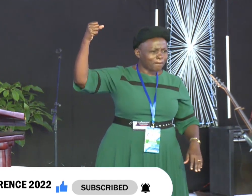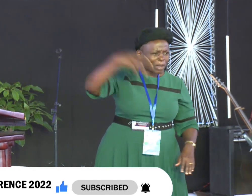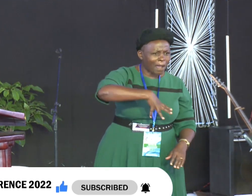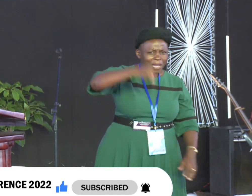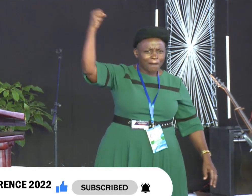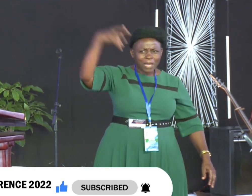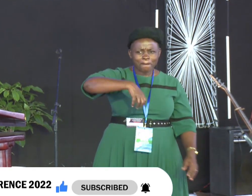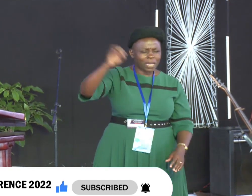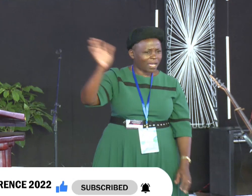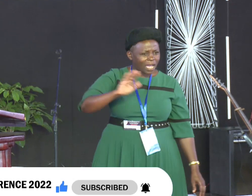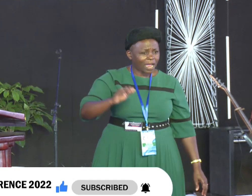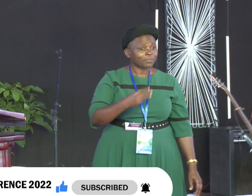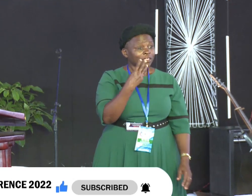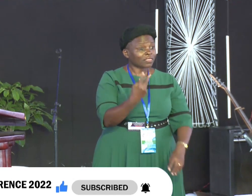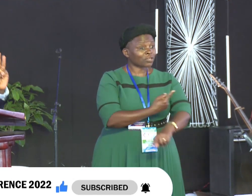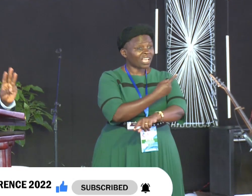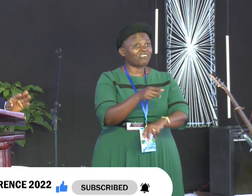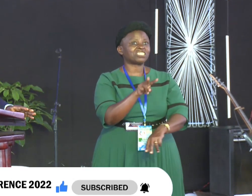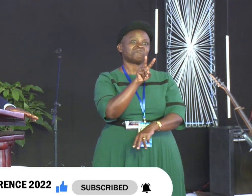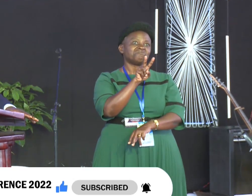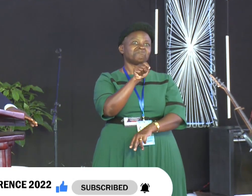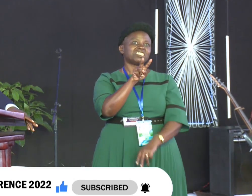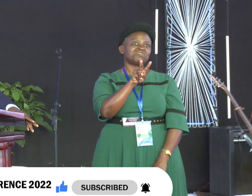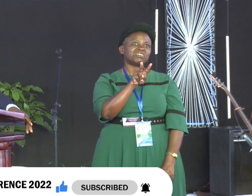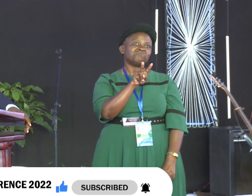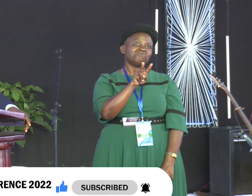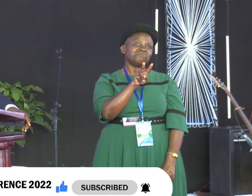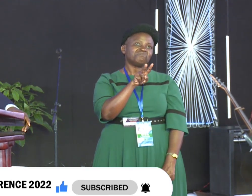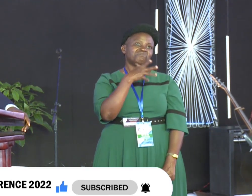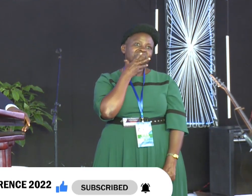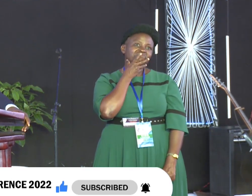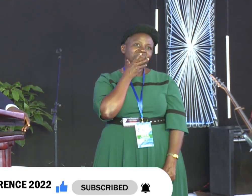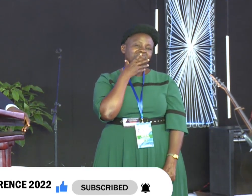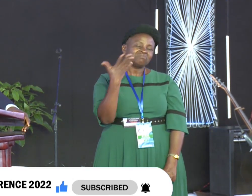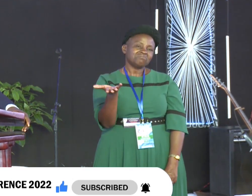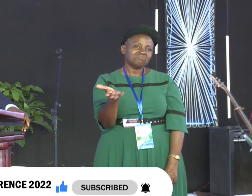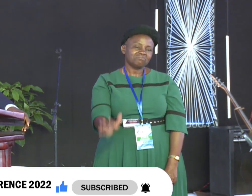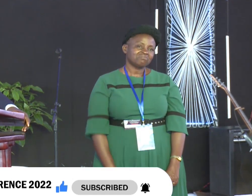TV. 3 hours. 3 hours for the TV.